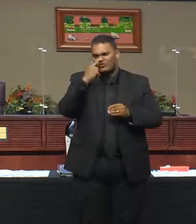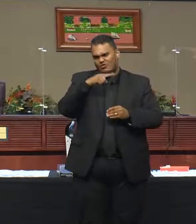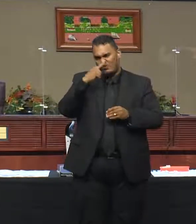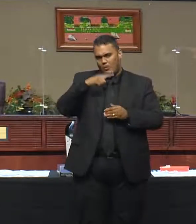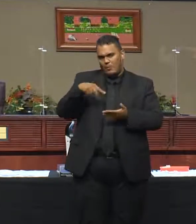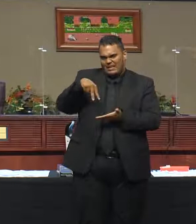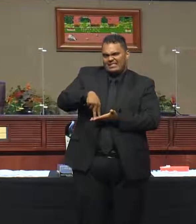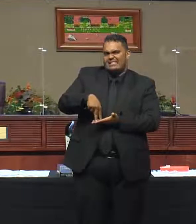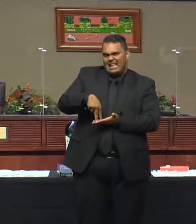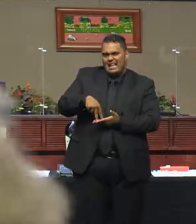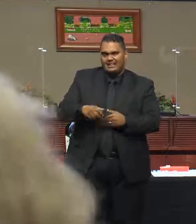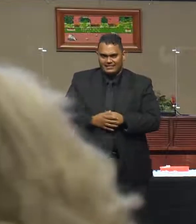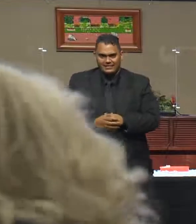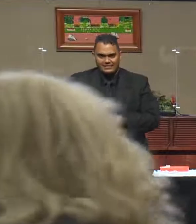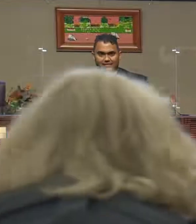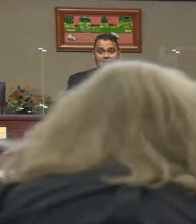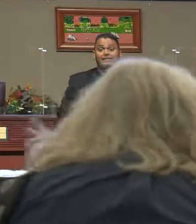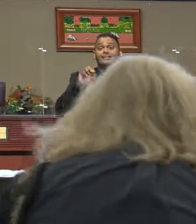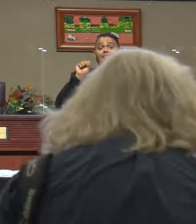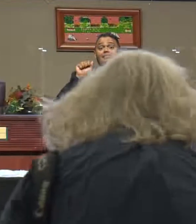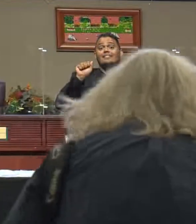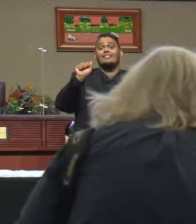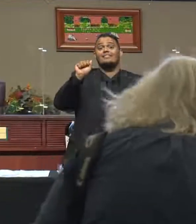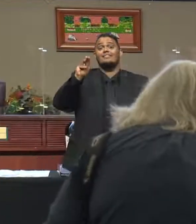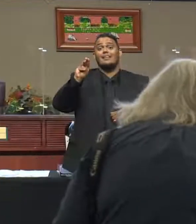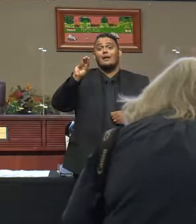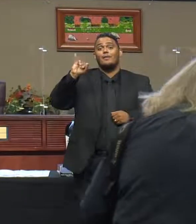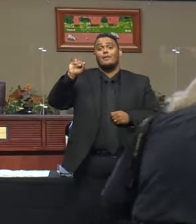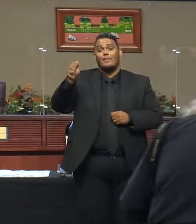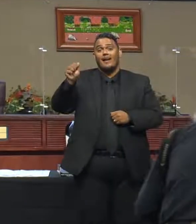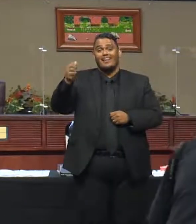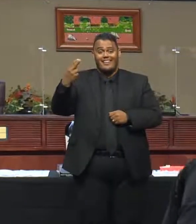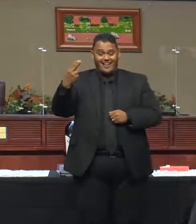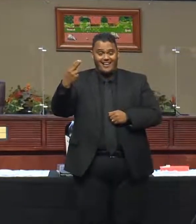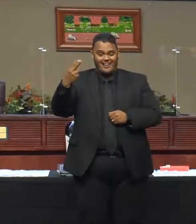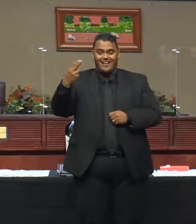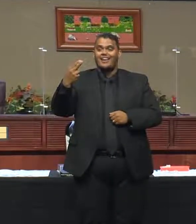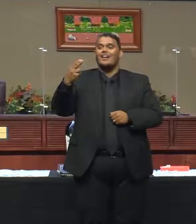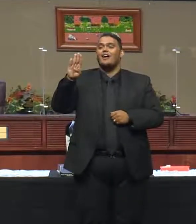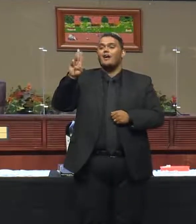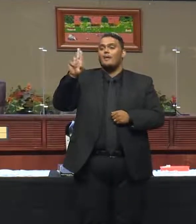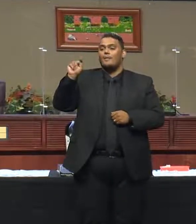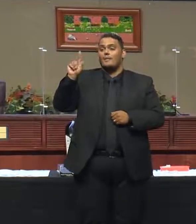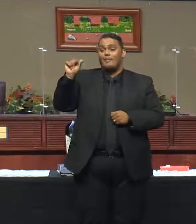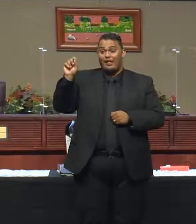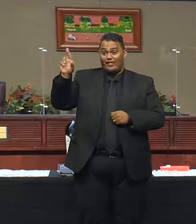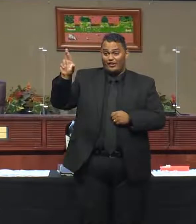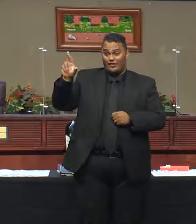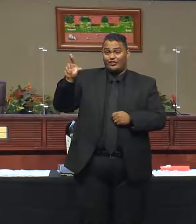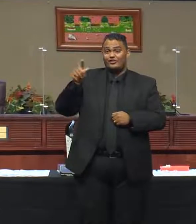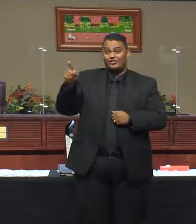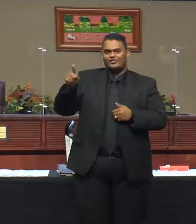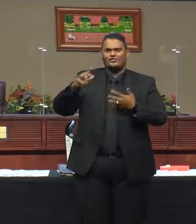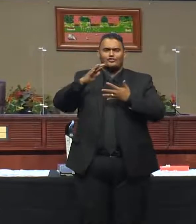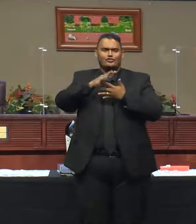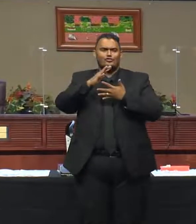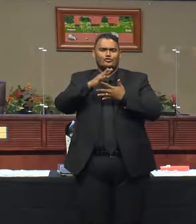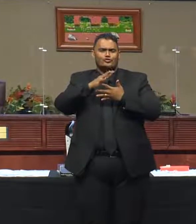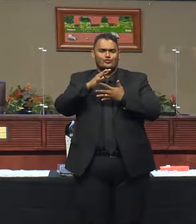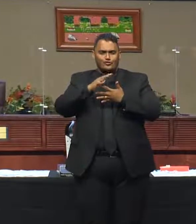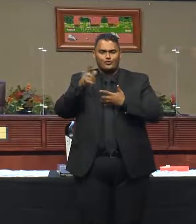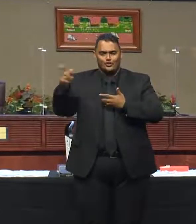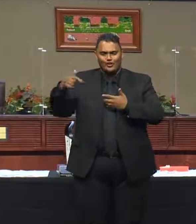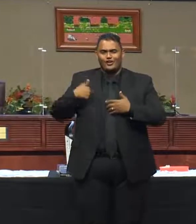First, we have Miss Samaya Butler at Rollins College. She's a junior who is majoring in psychology